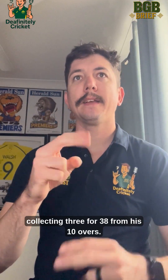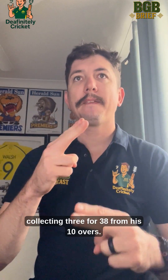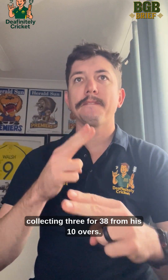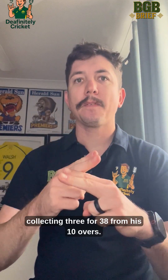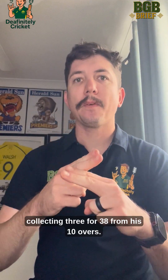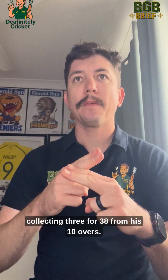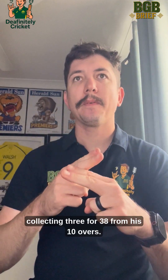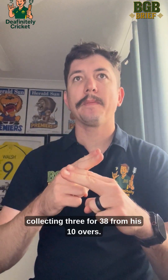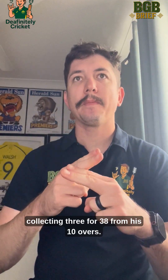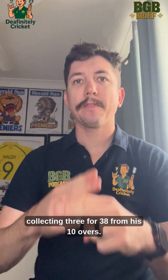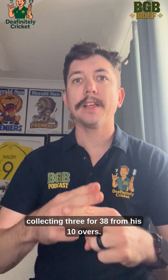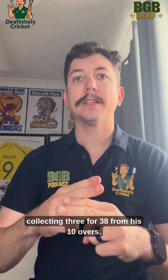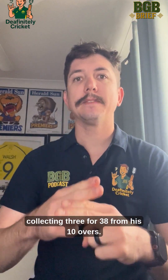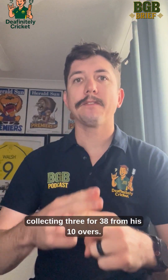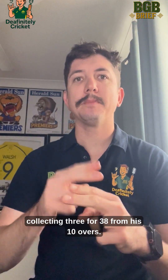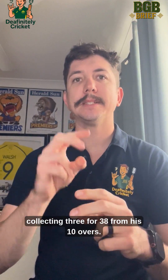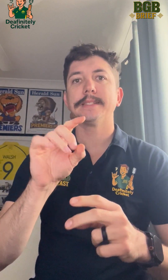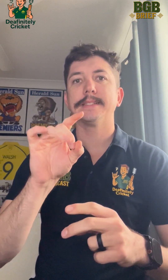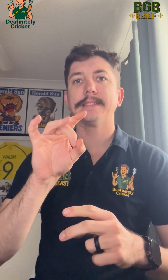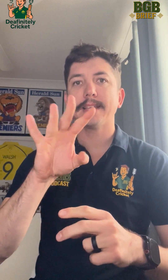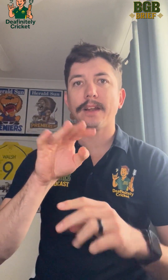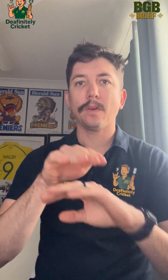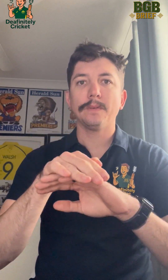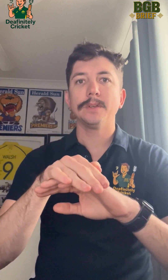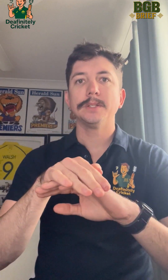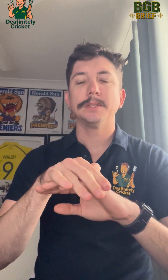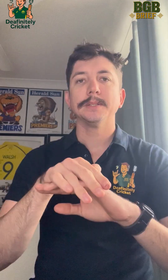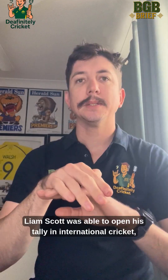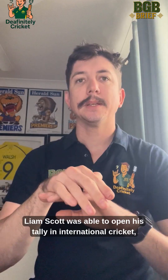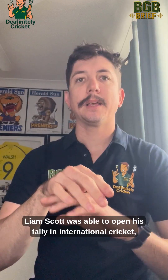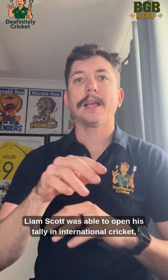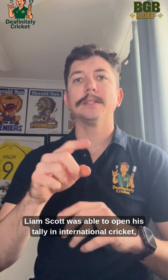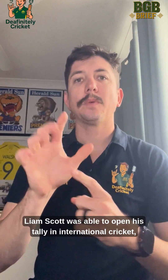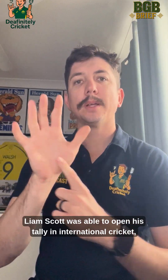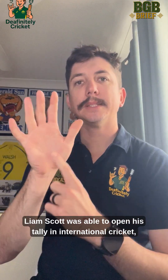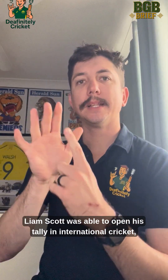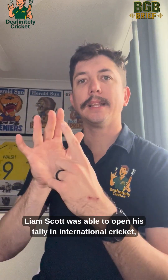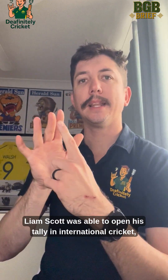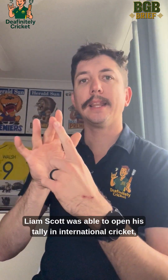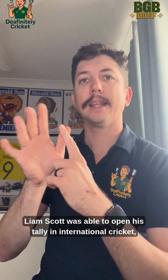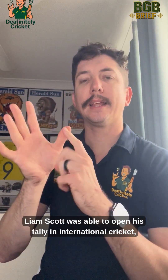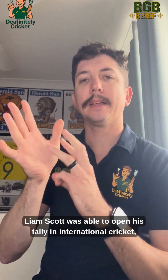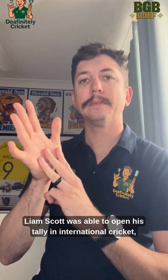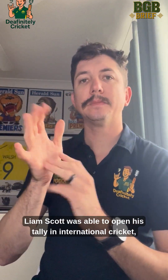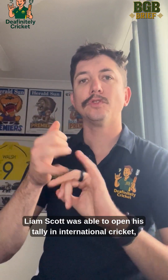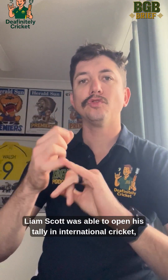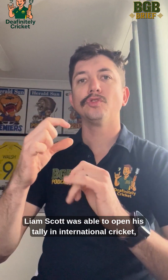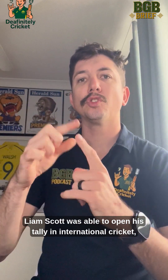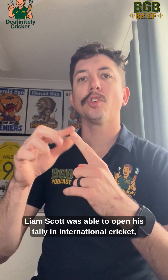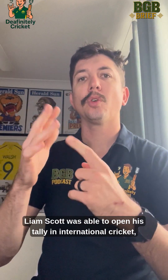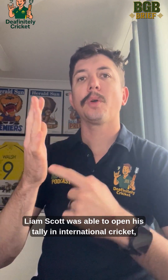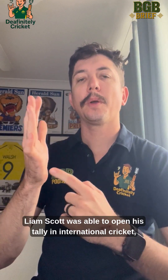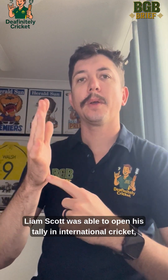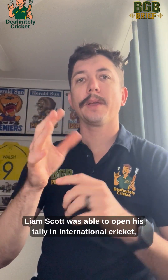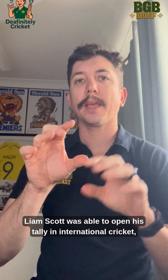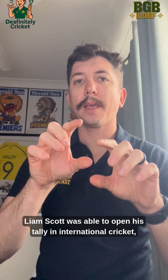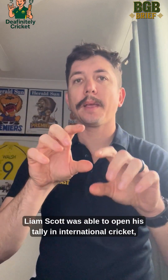3 for 38 from his 10 overs. Liam Scott was able to open his tally in